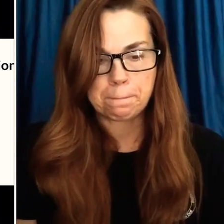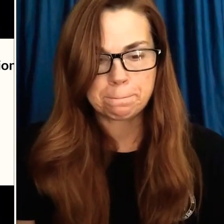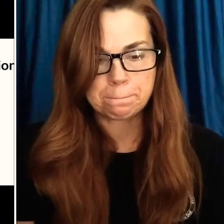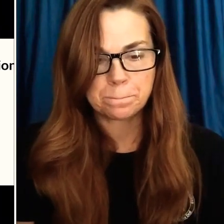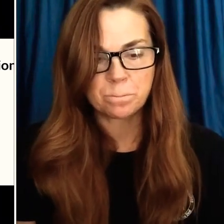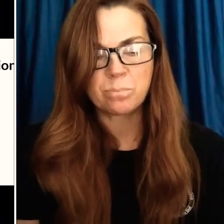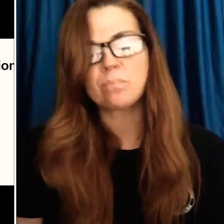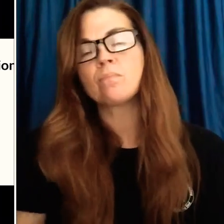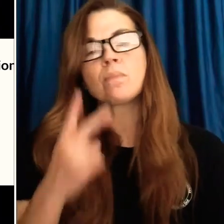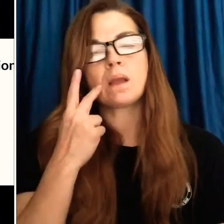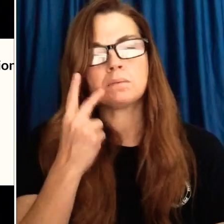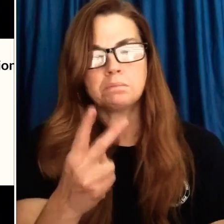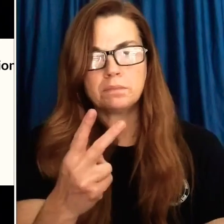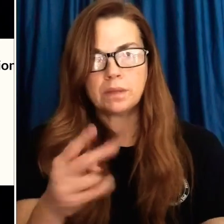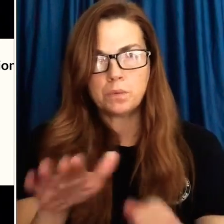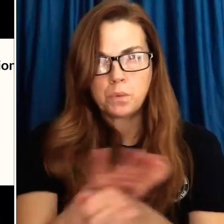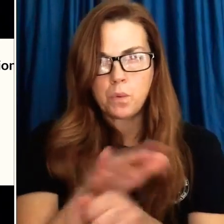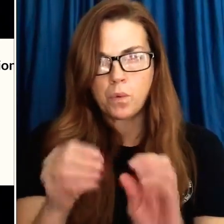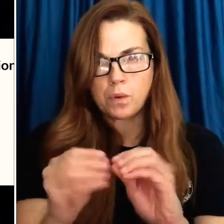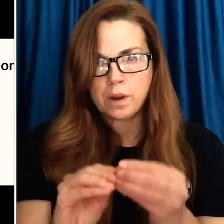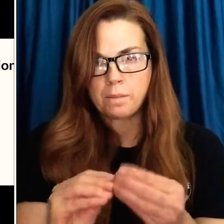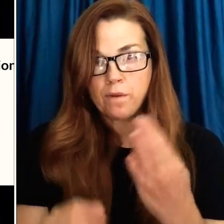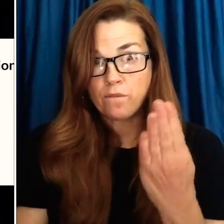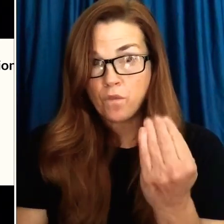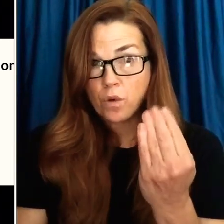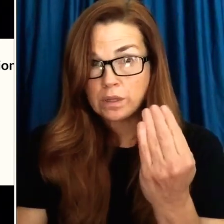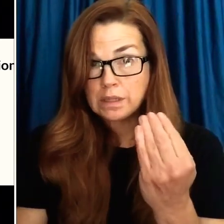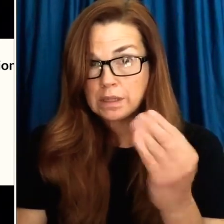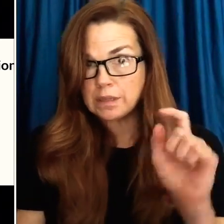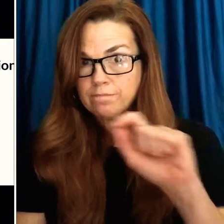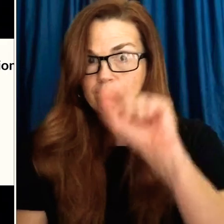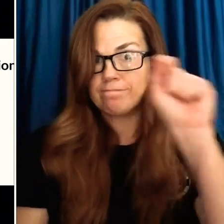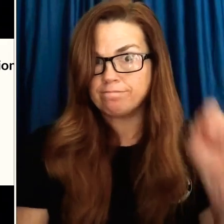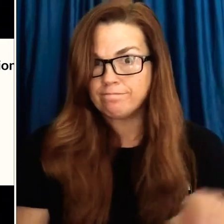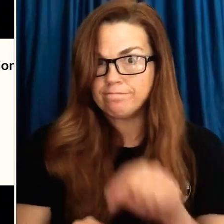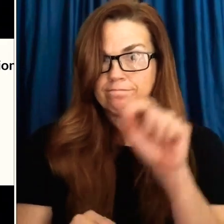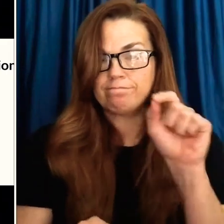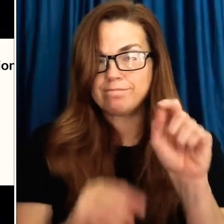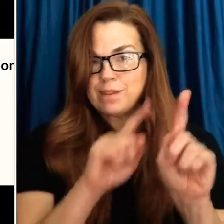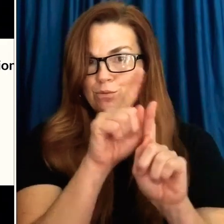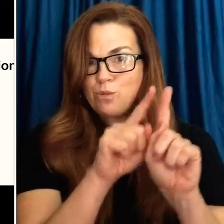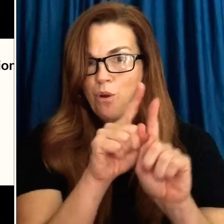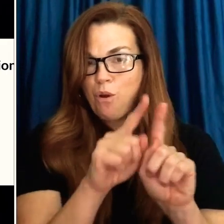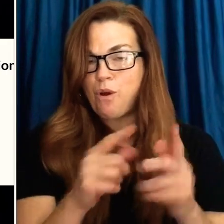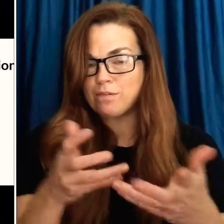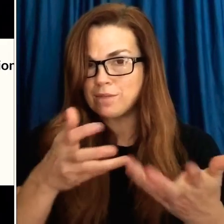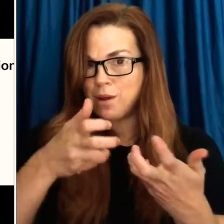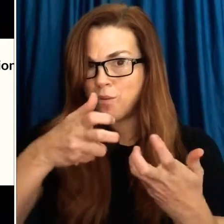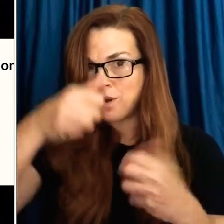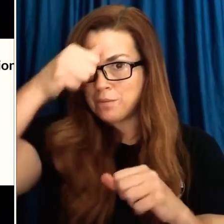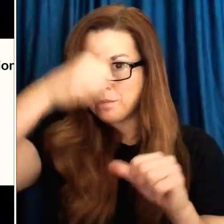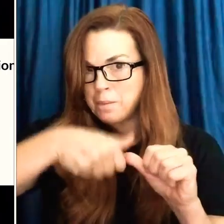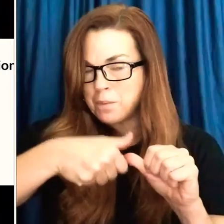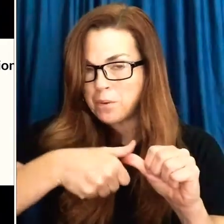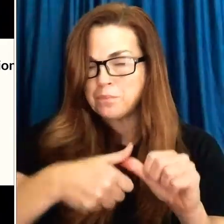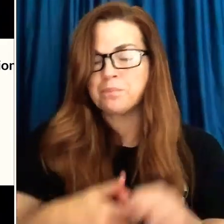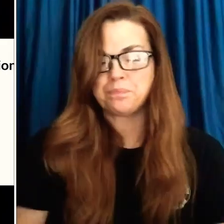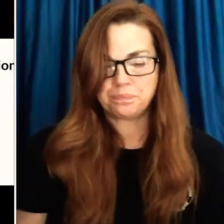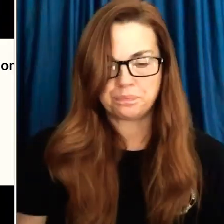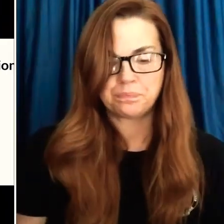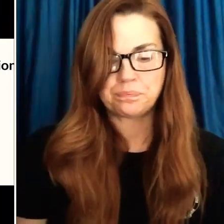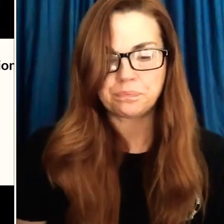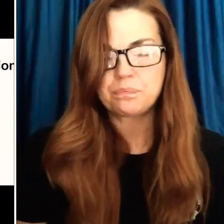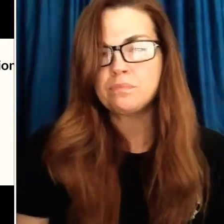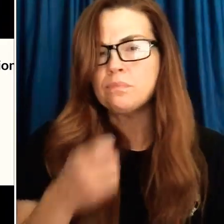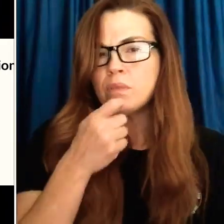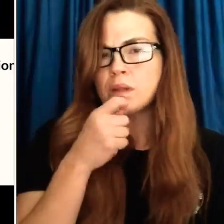So this next one, I have a whole number. So I'm going to circle it and star it so I don't forget about it. Then I put a fraction bar